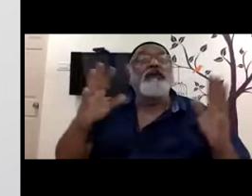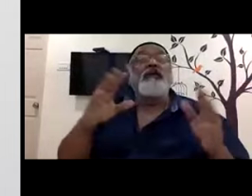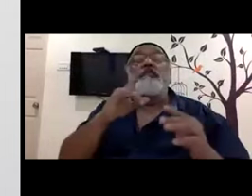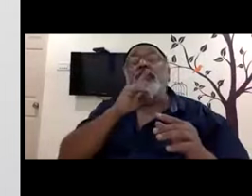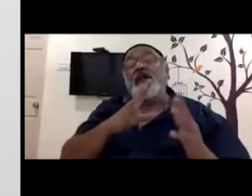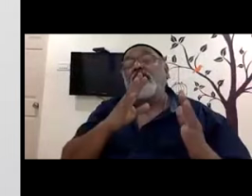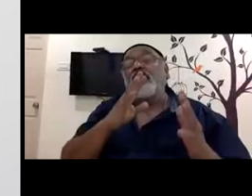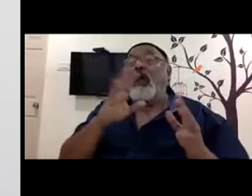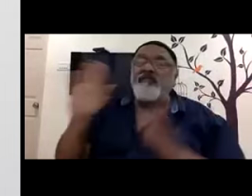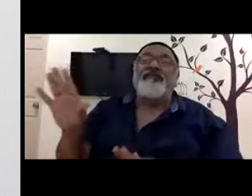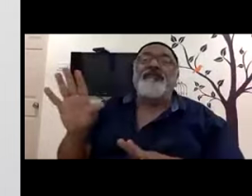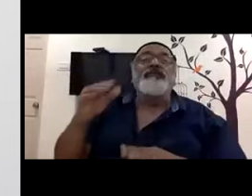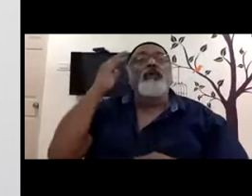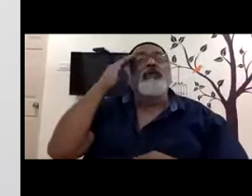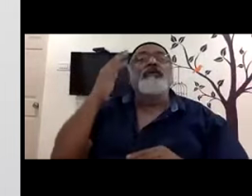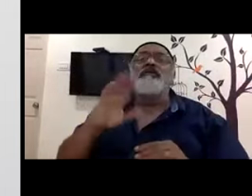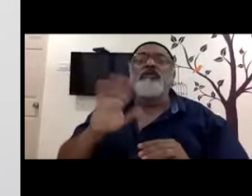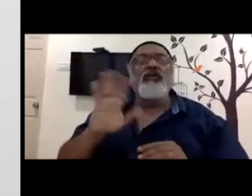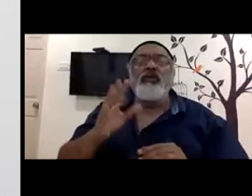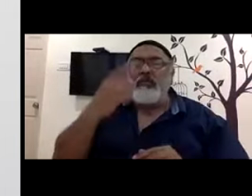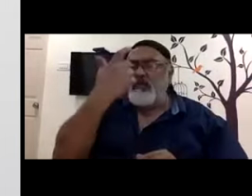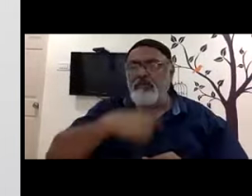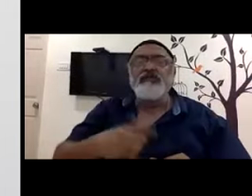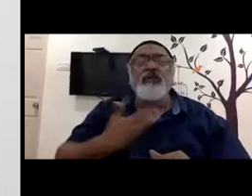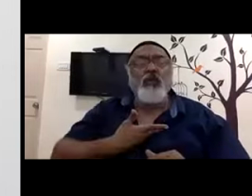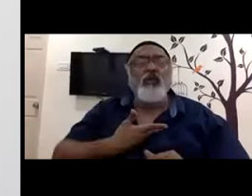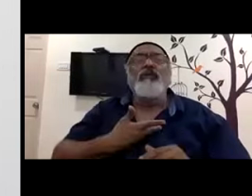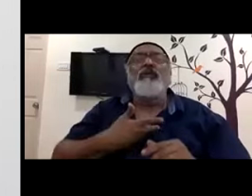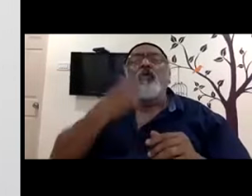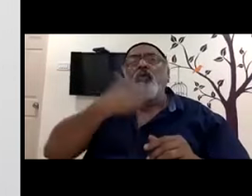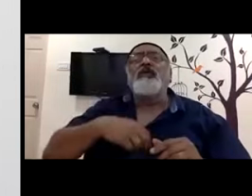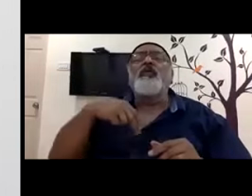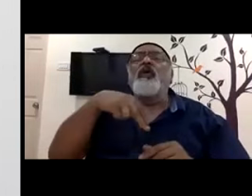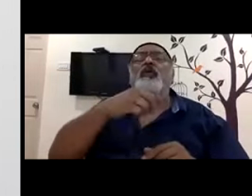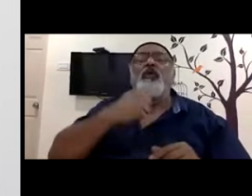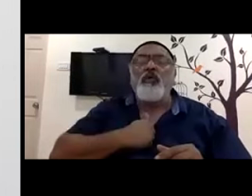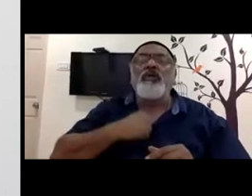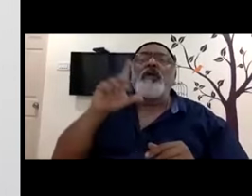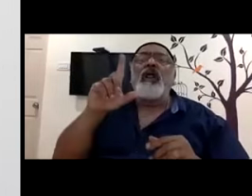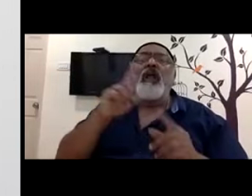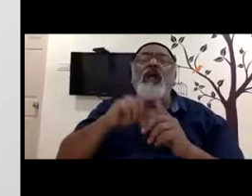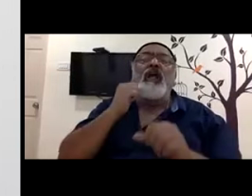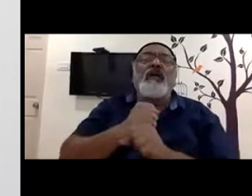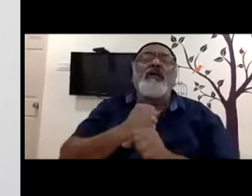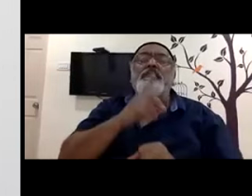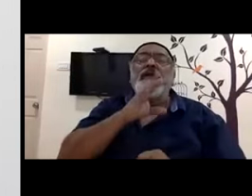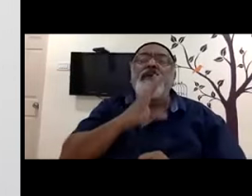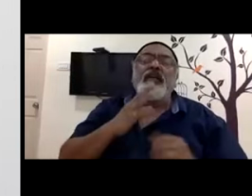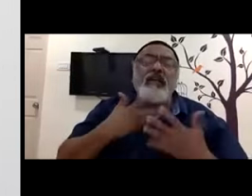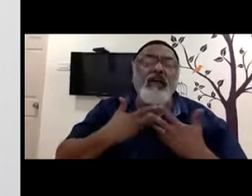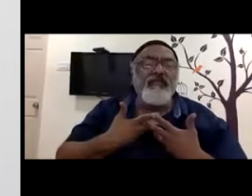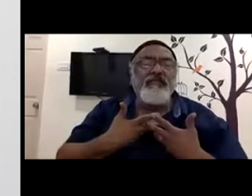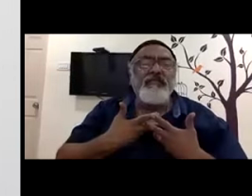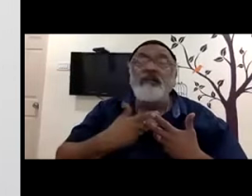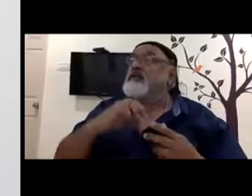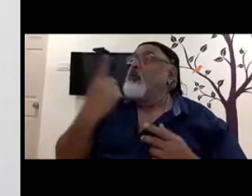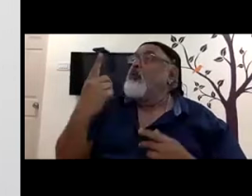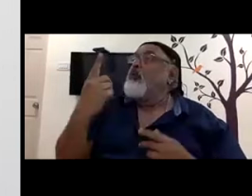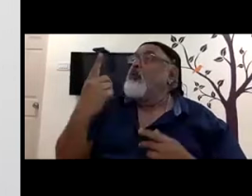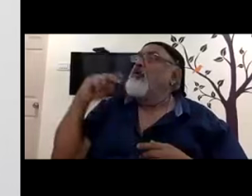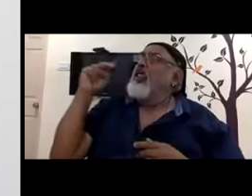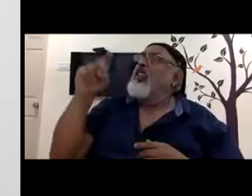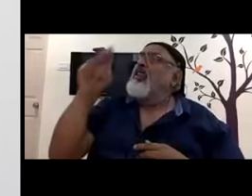true. This might be something which is very personal to me due to whatever body features or health status